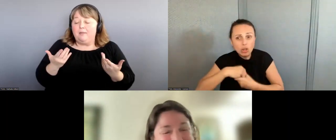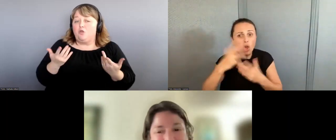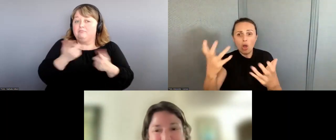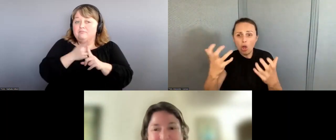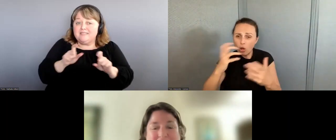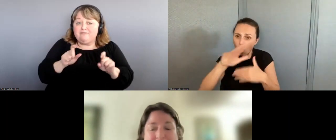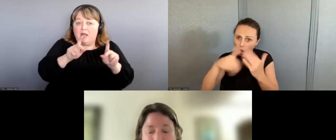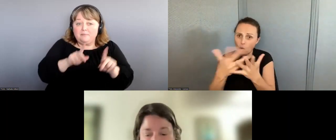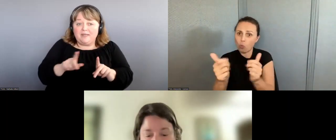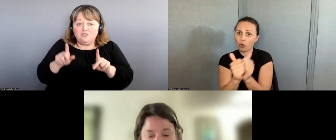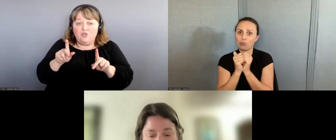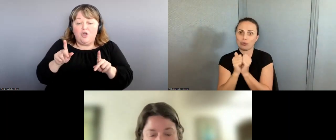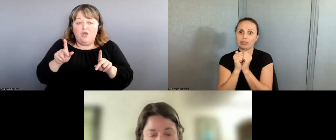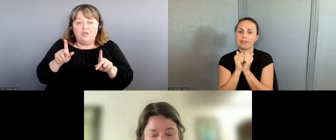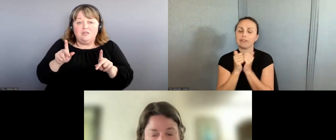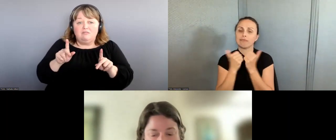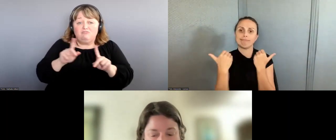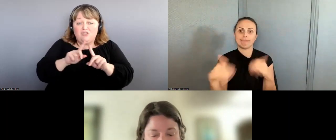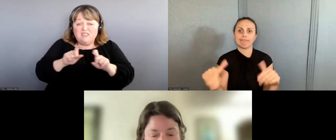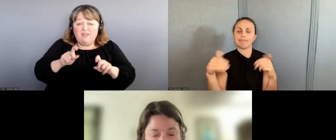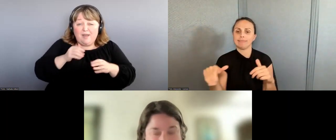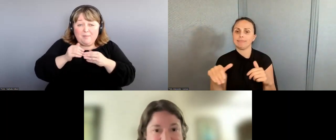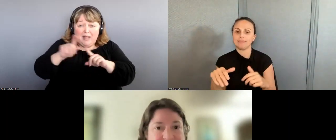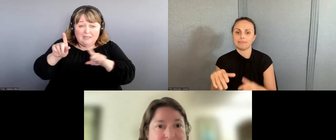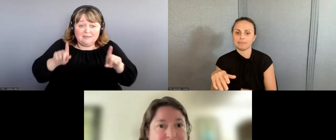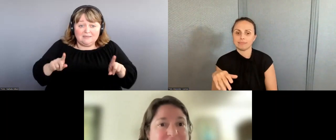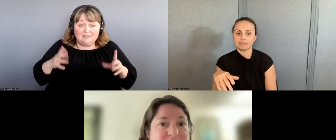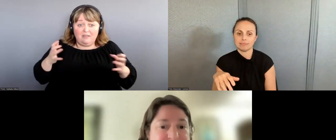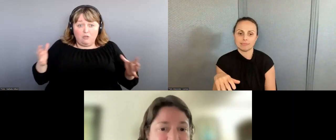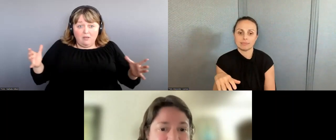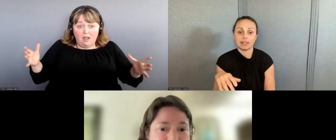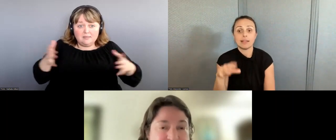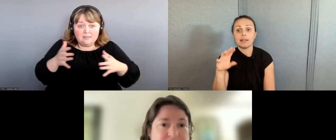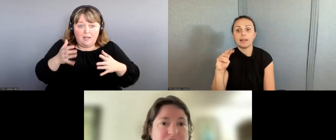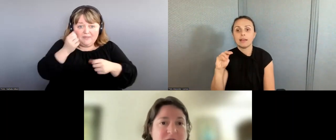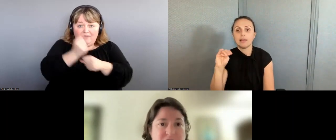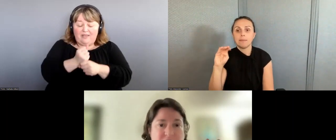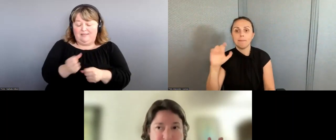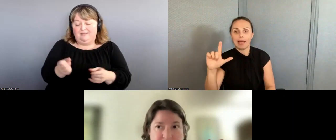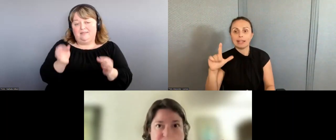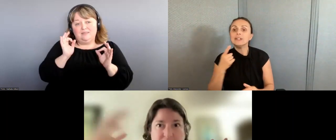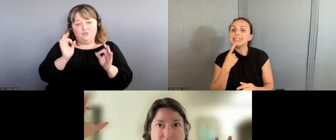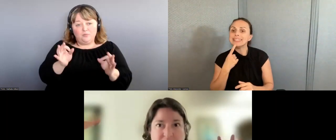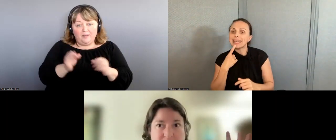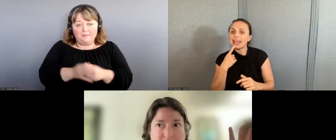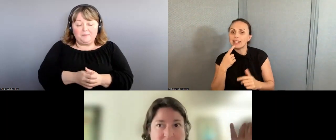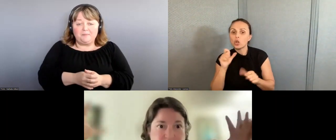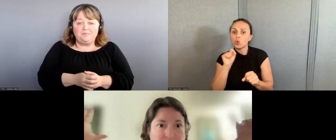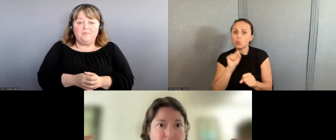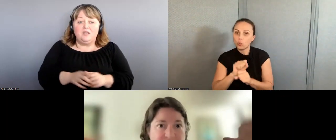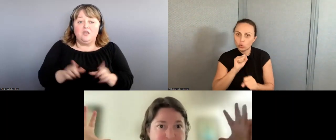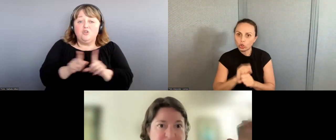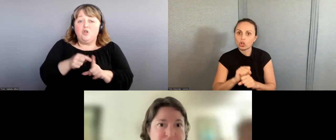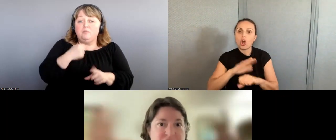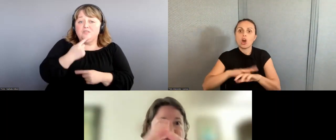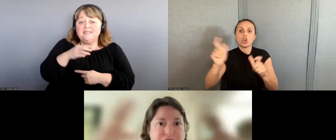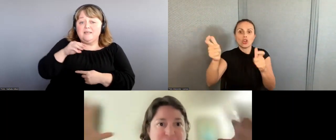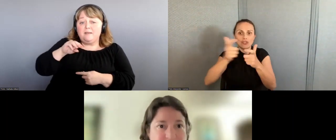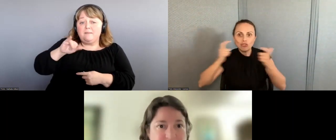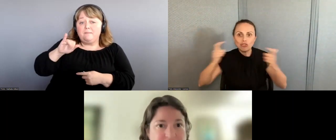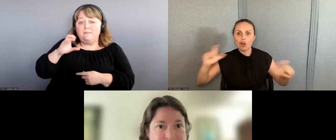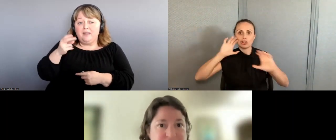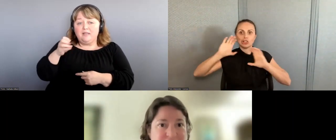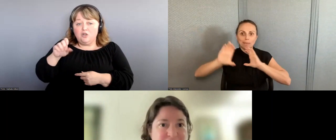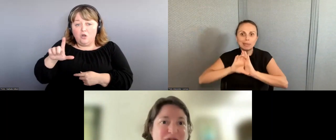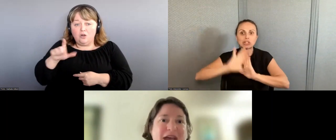work together. As Michael said, to work, on a large picture